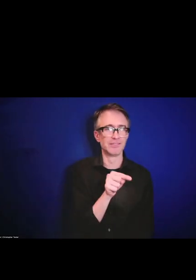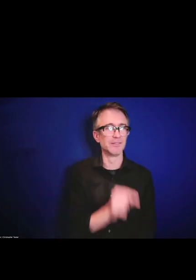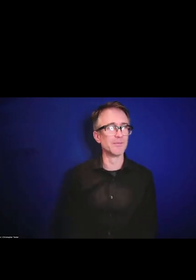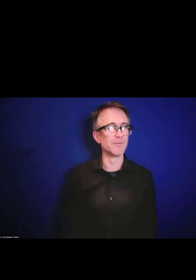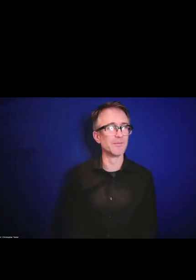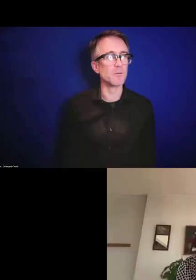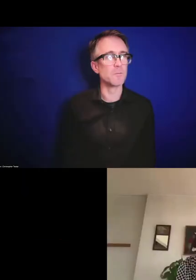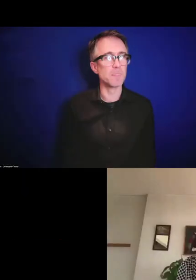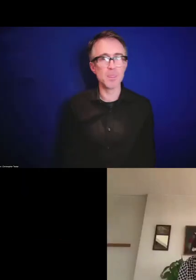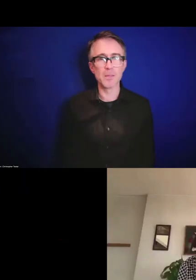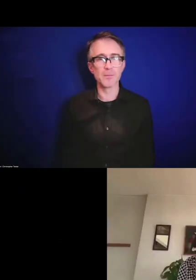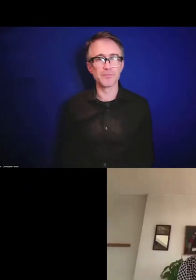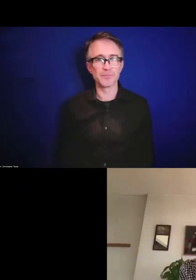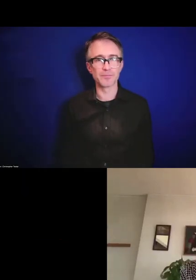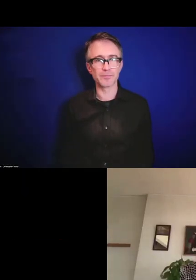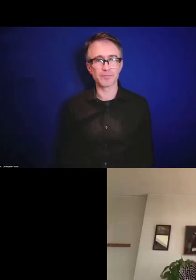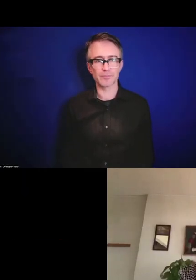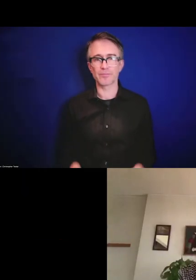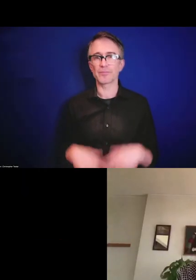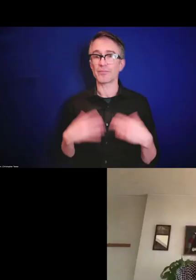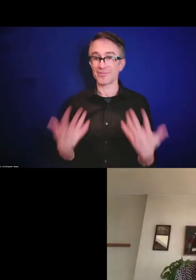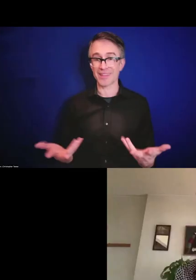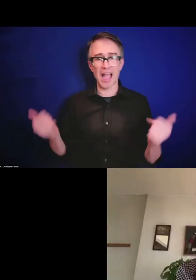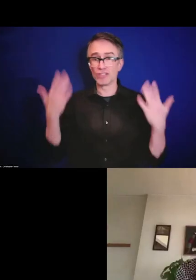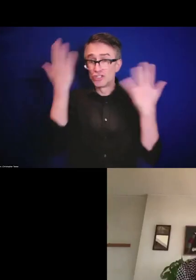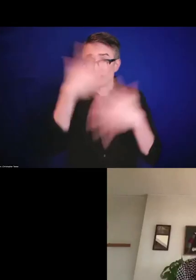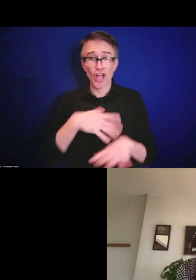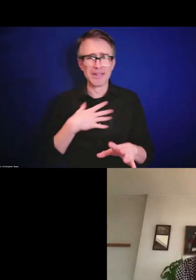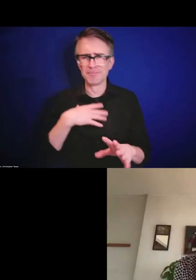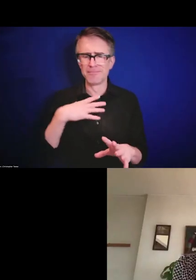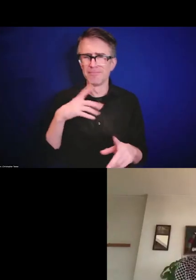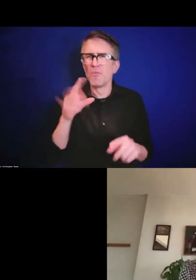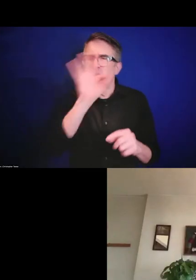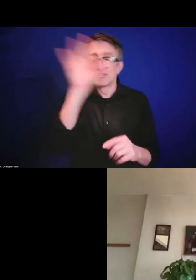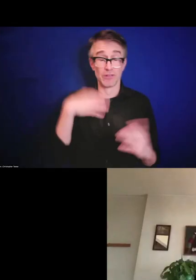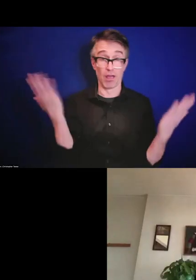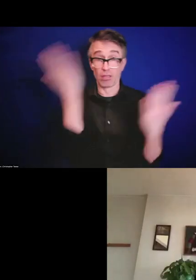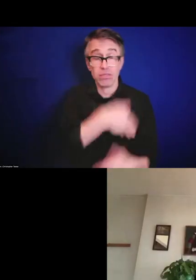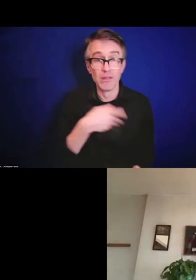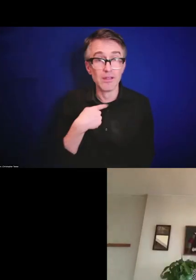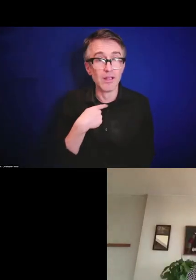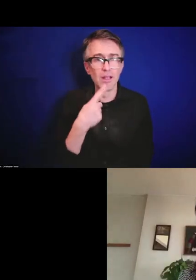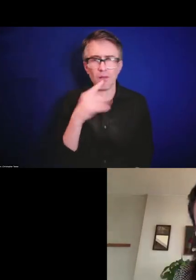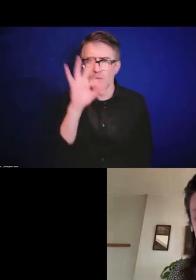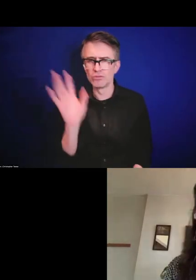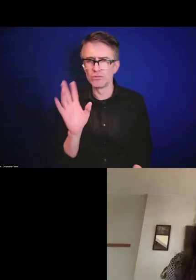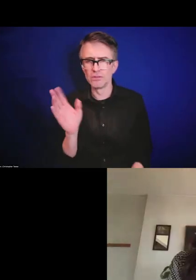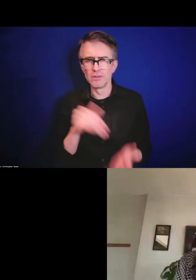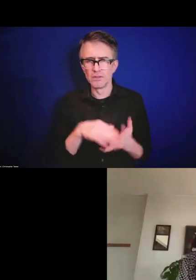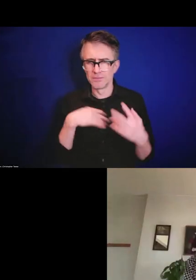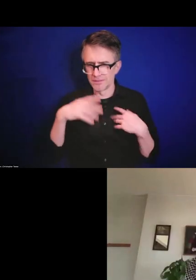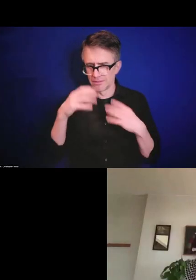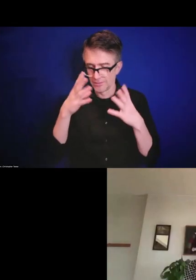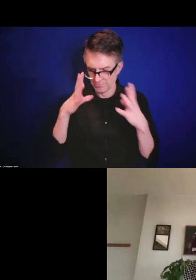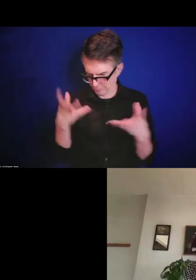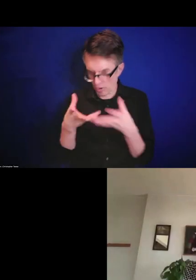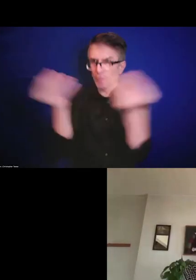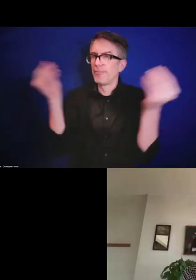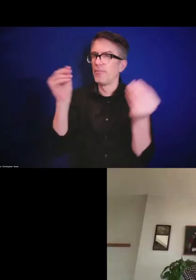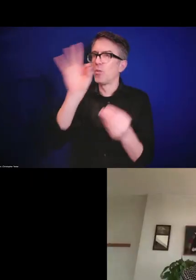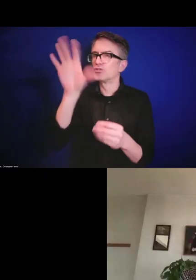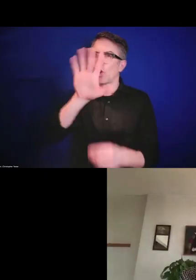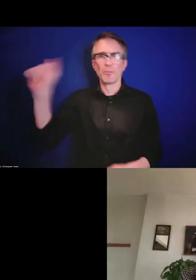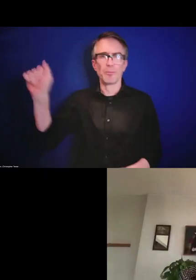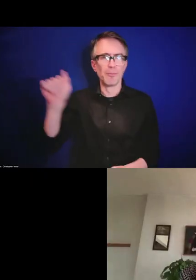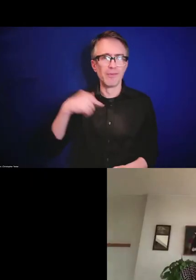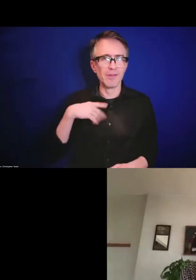I'm sorry, I lost the question. Can you, it disappeared. Can you ask it again or someone else can go? Yeah,